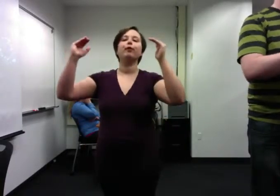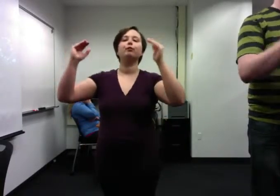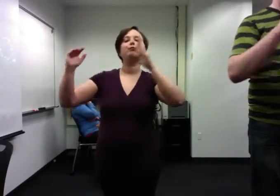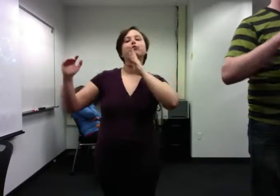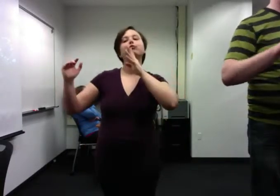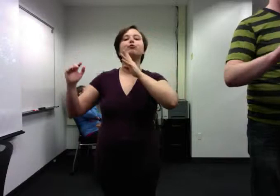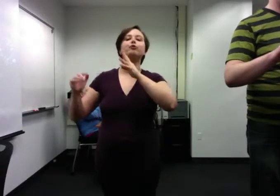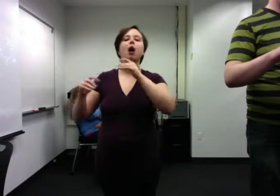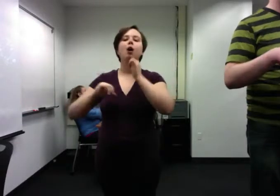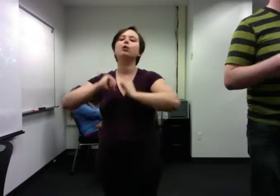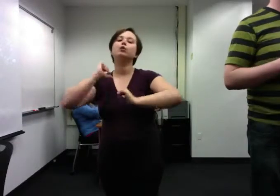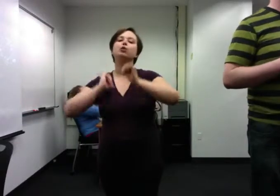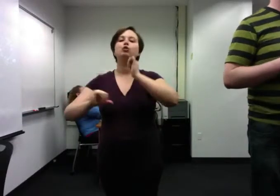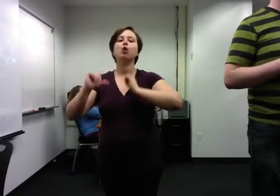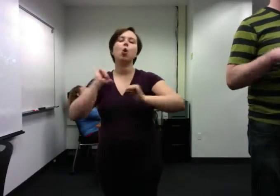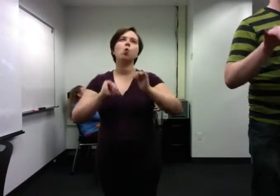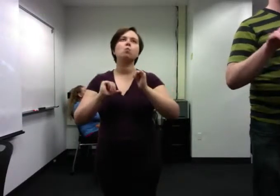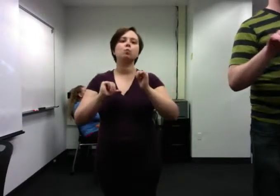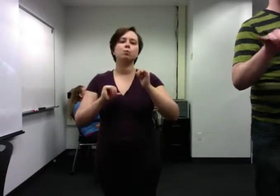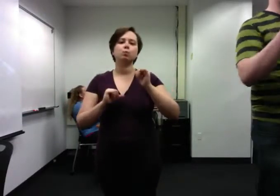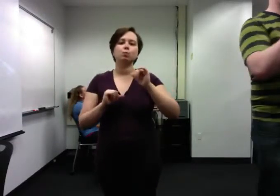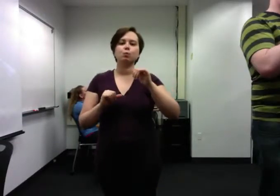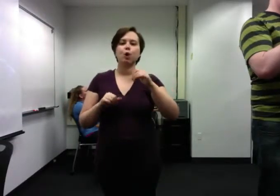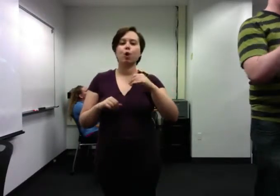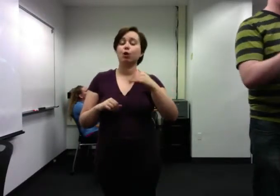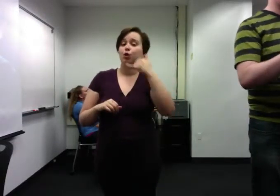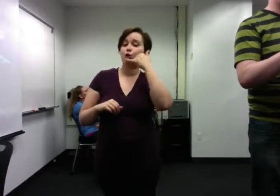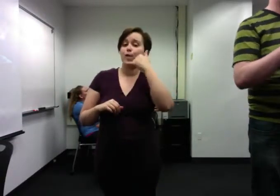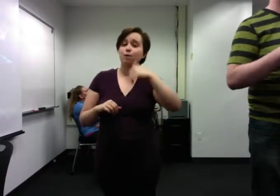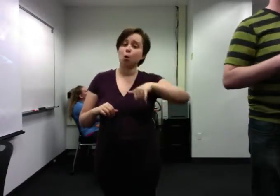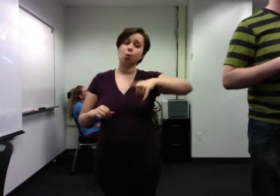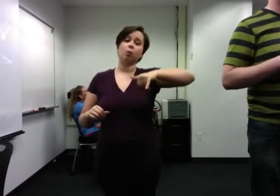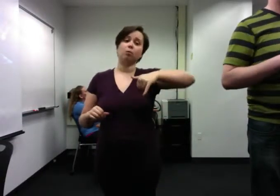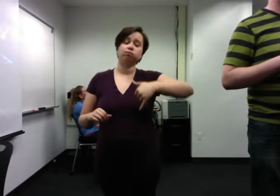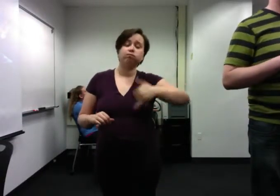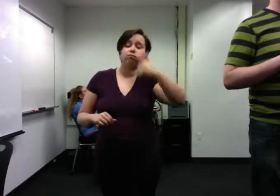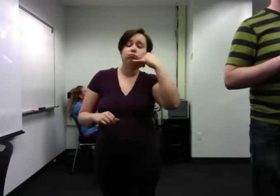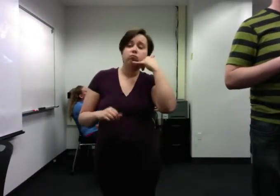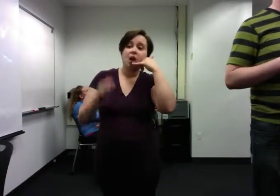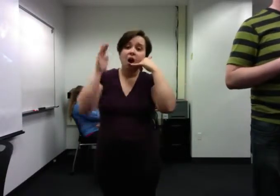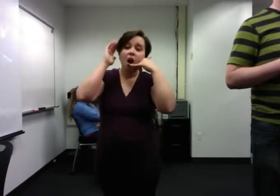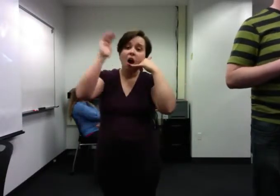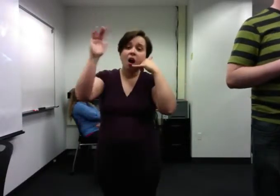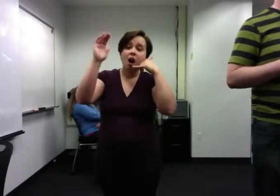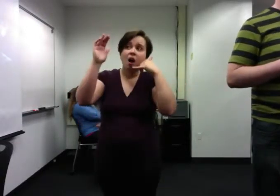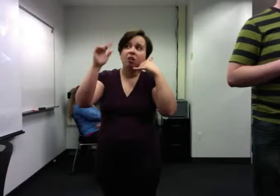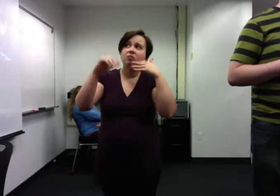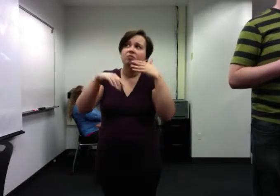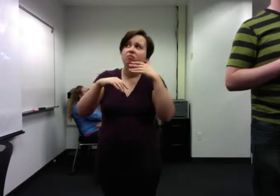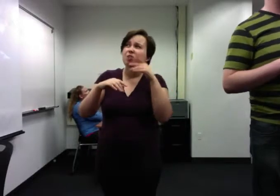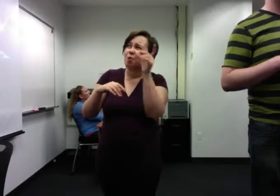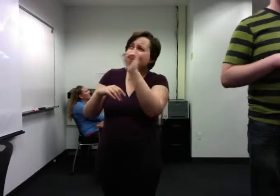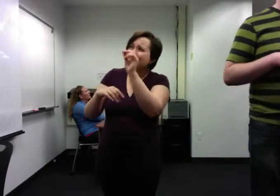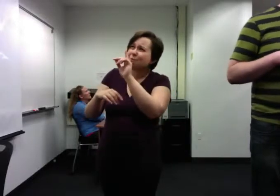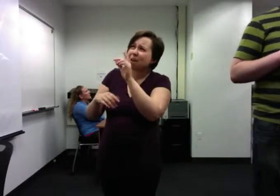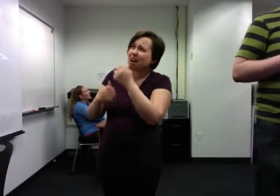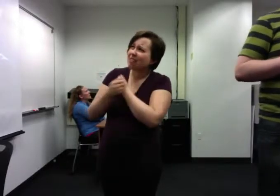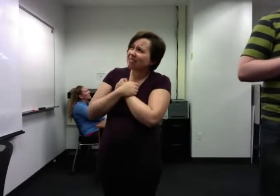and I say, hi, and this person says, hey, Biscaglia, where is this thing called love? I live in a little